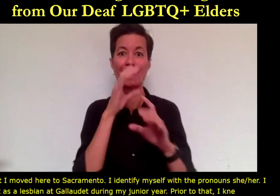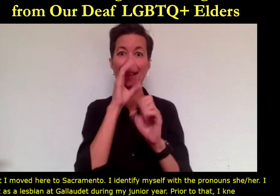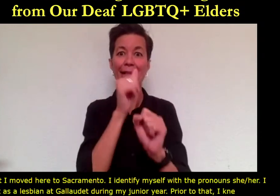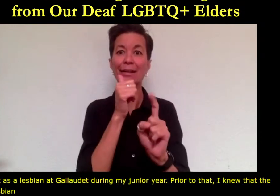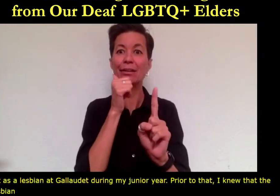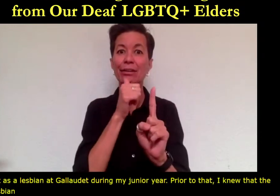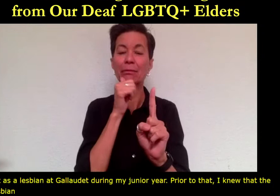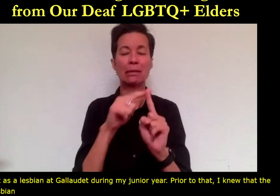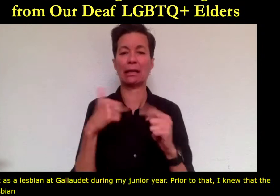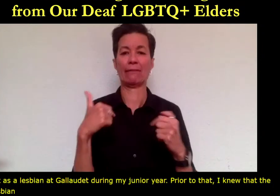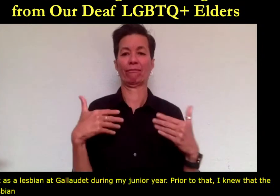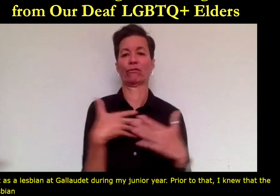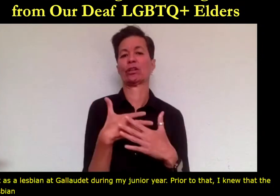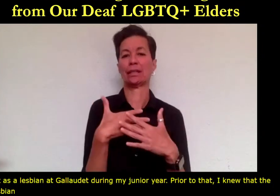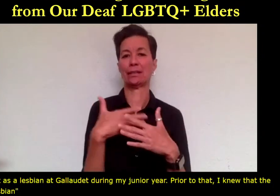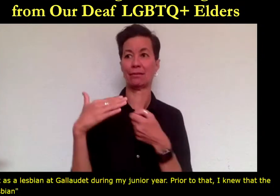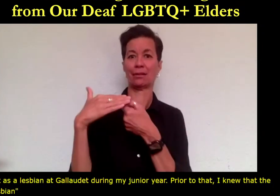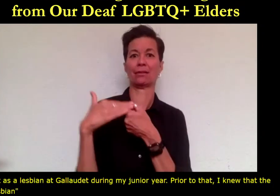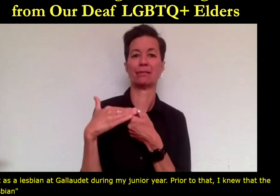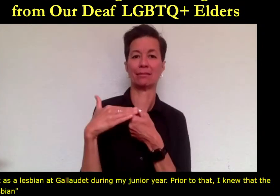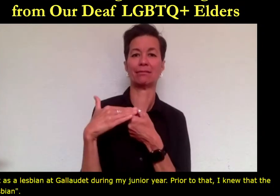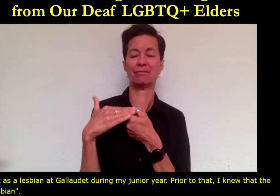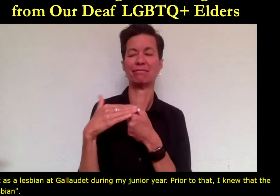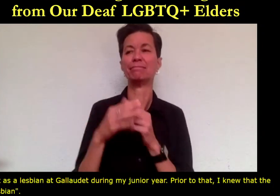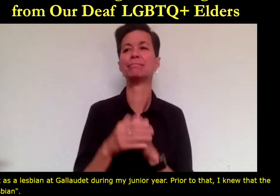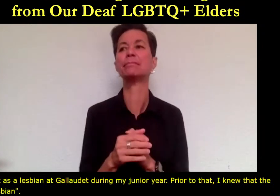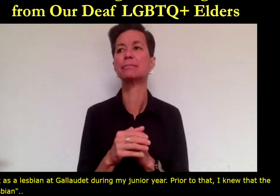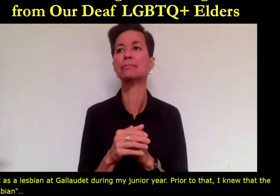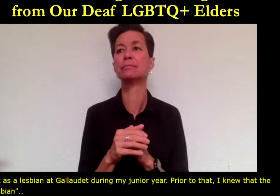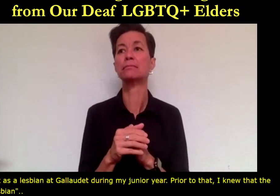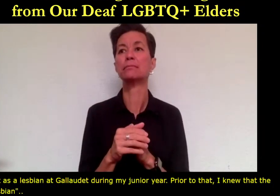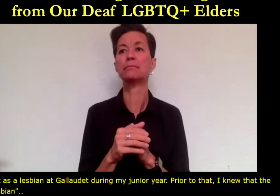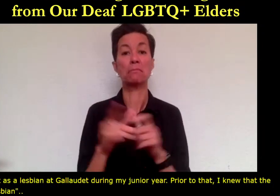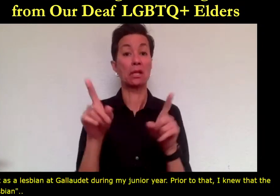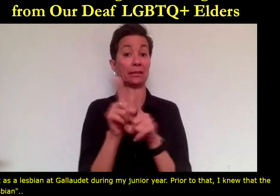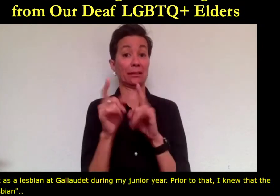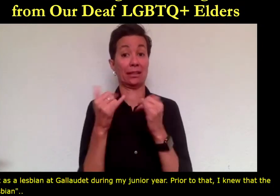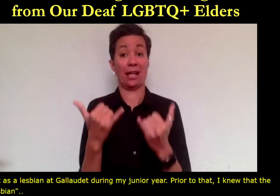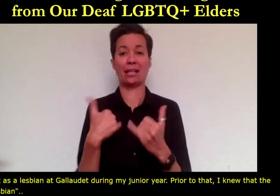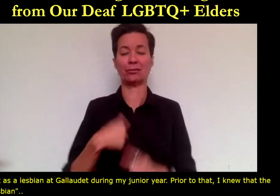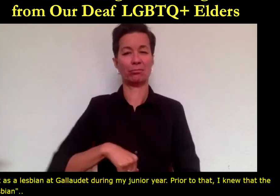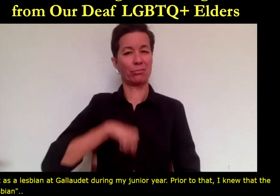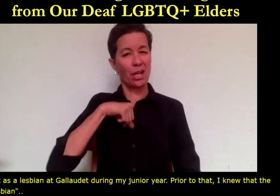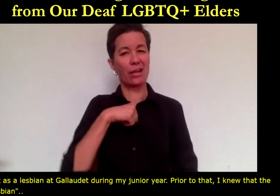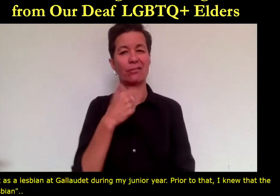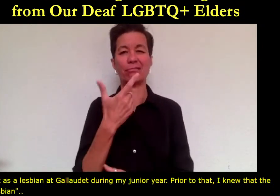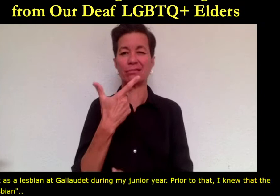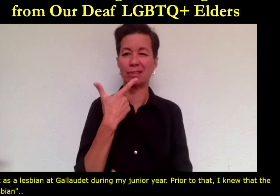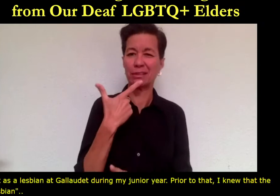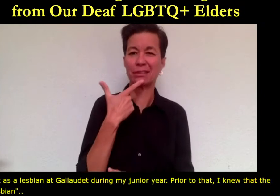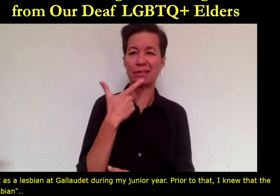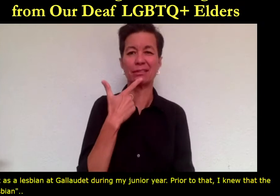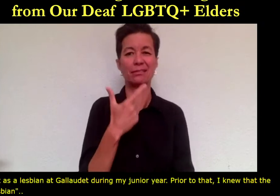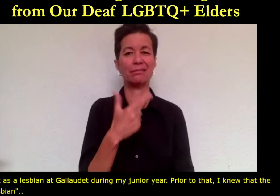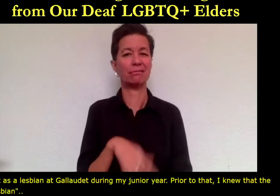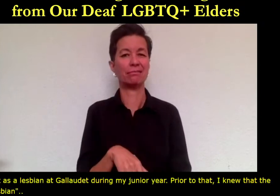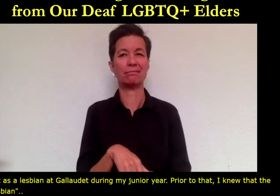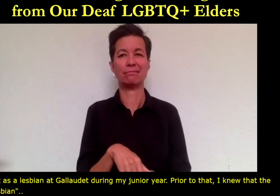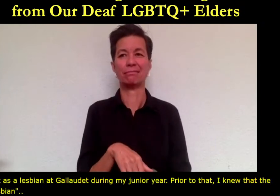that because i would be attracted to girls but the fear and the oppression well didn't allow me to come out now